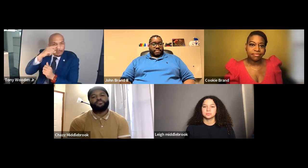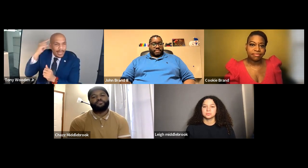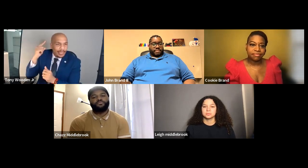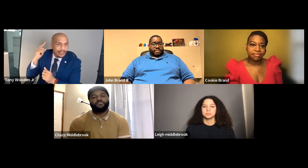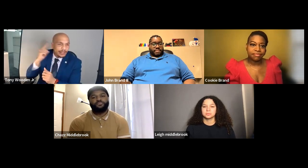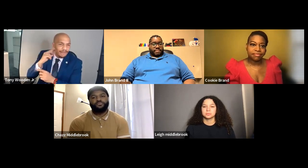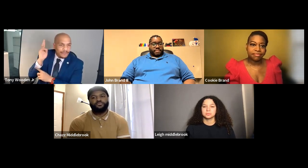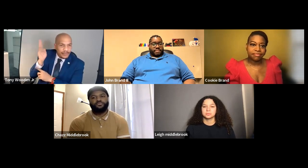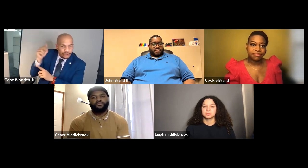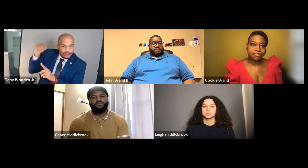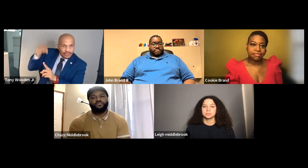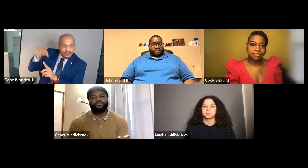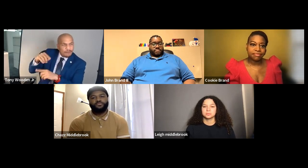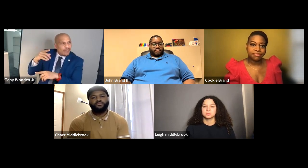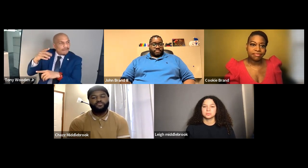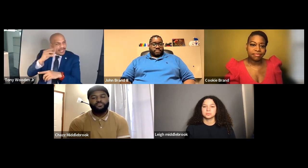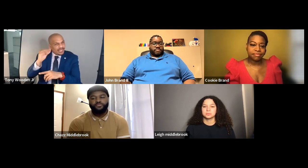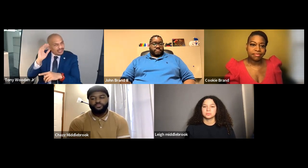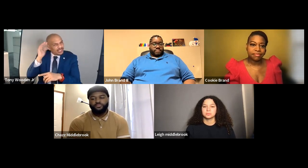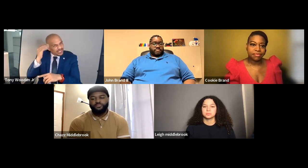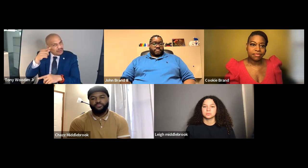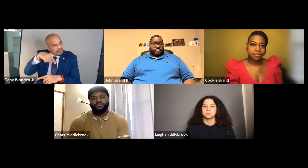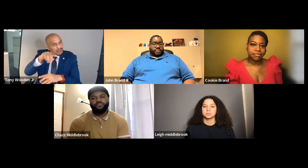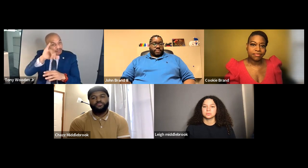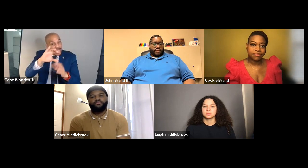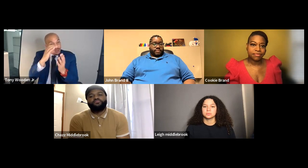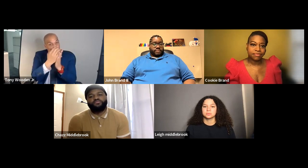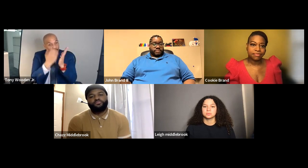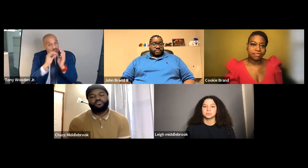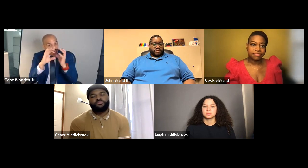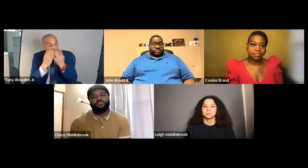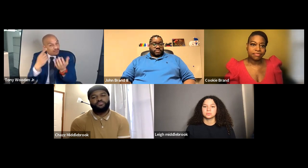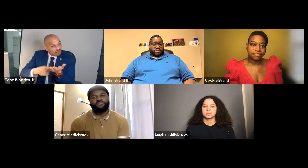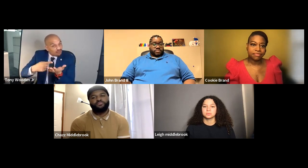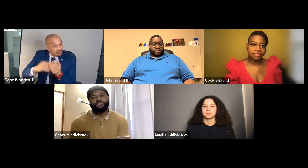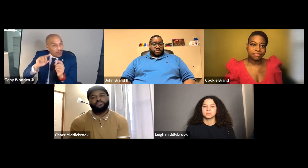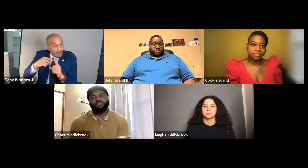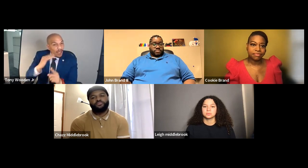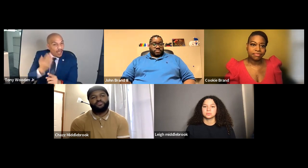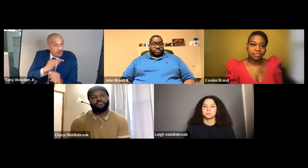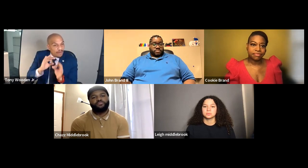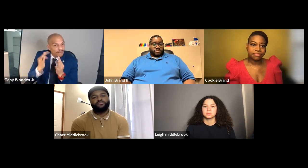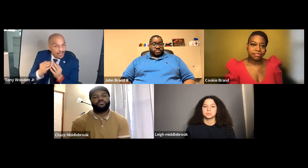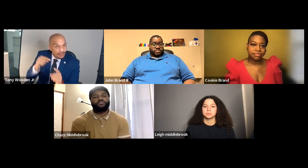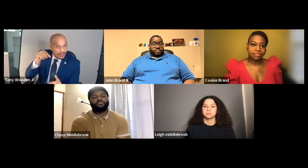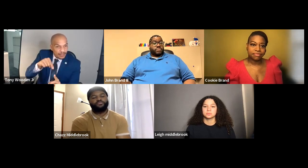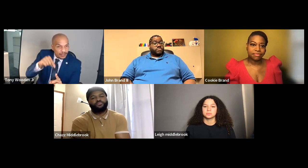Gallaudet, and she was, about Black Death history. And she, in that course, they were talking about